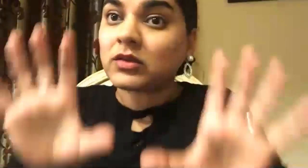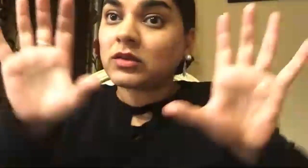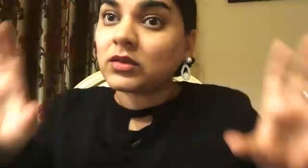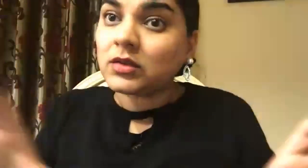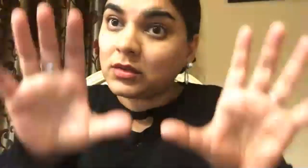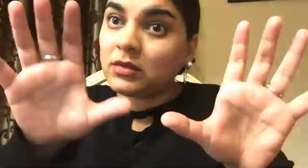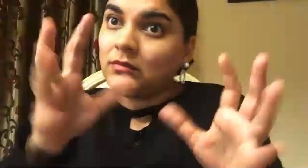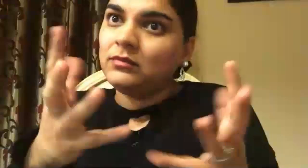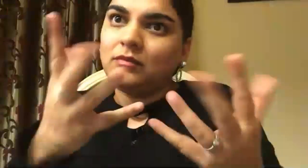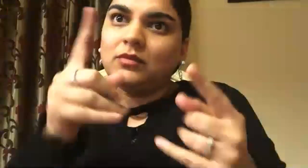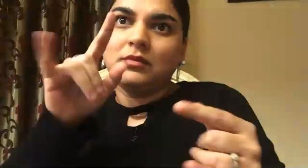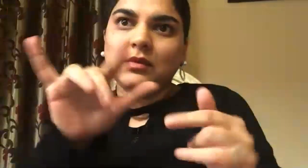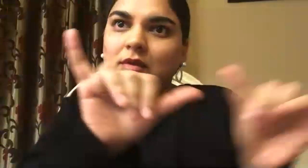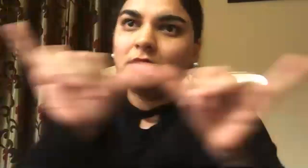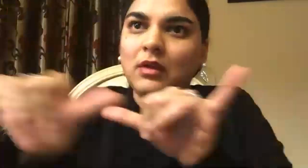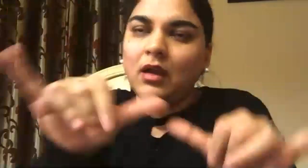communities and their activities in the movement.